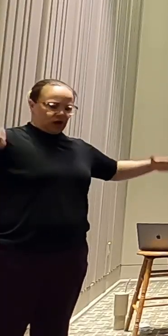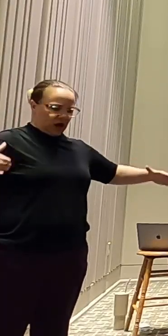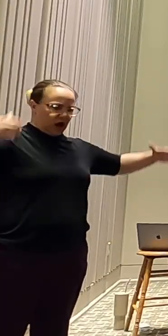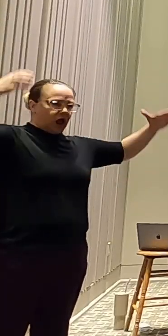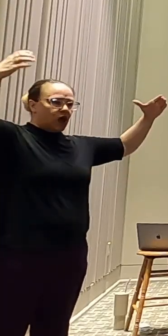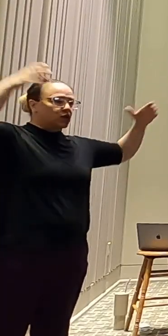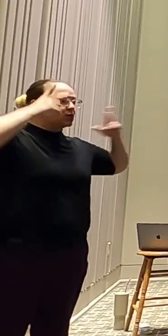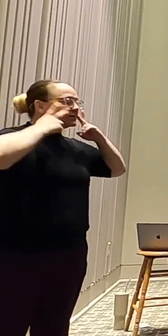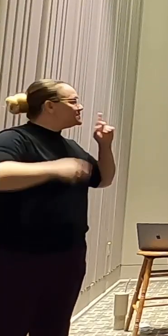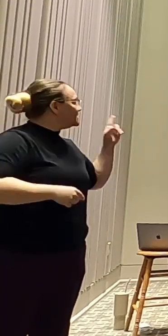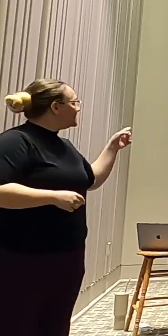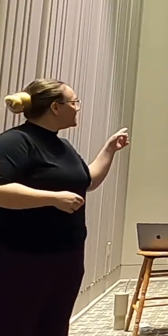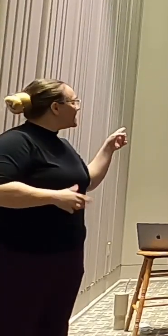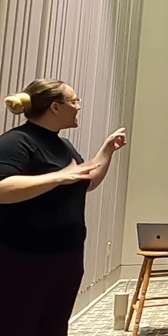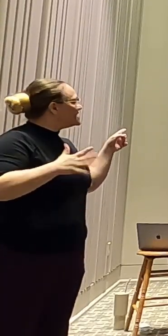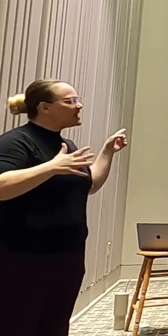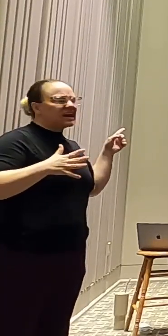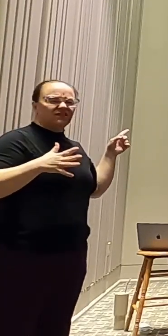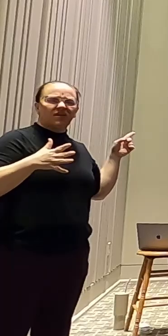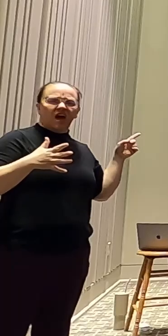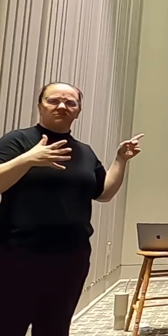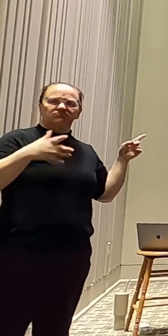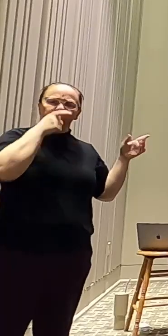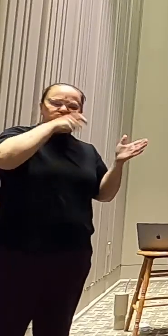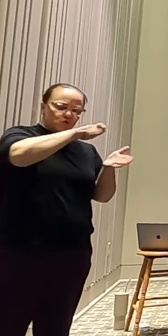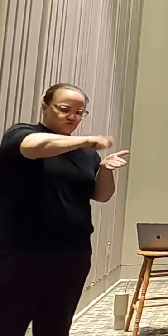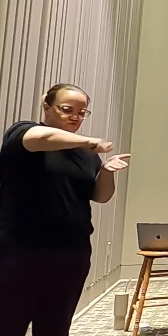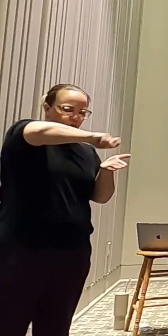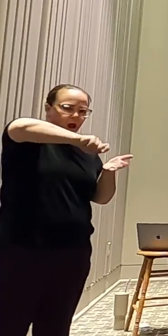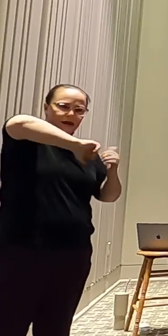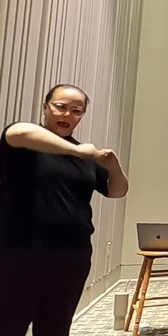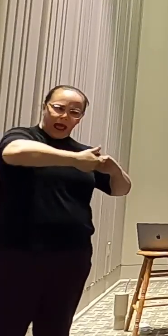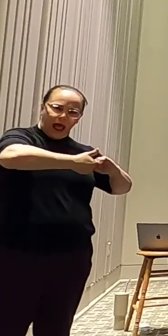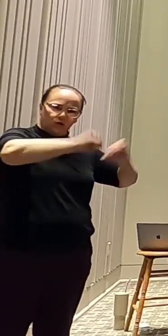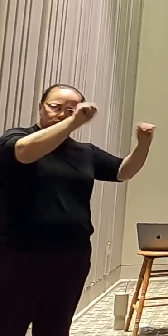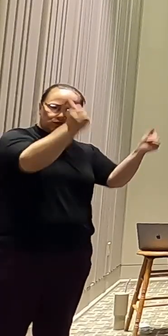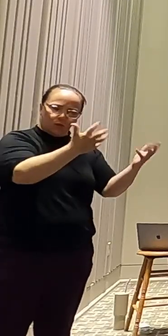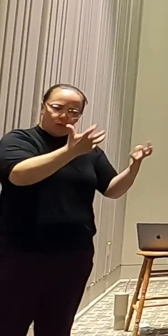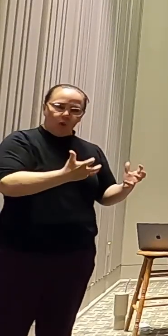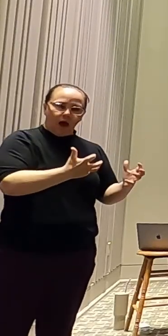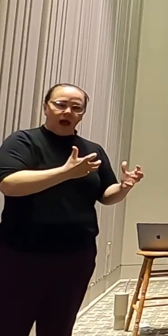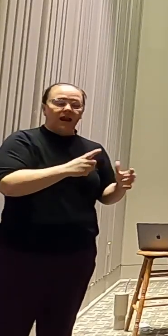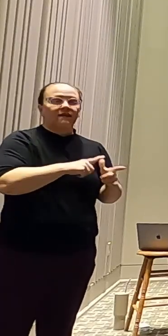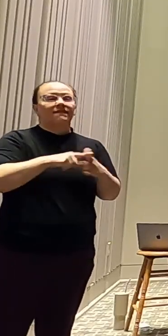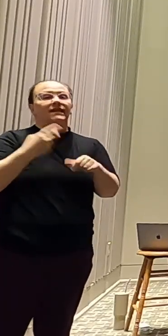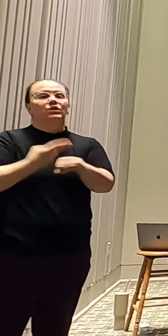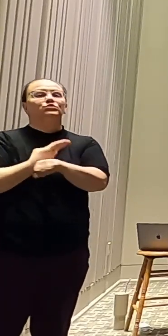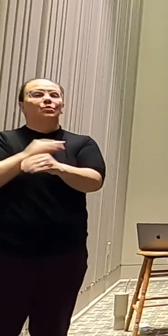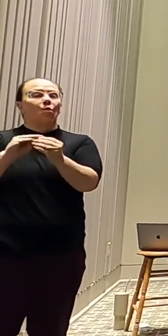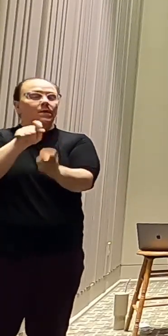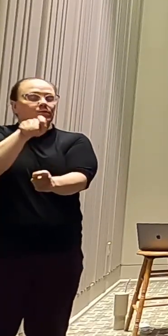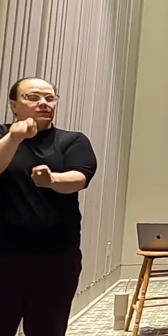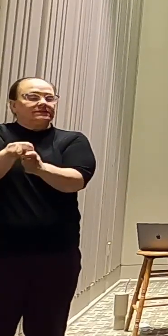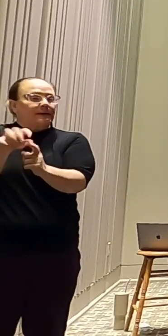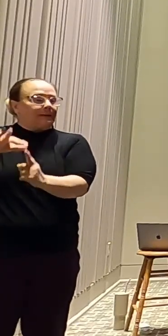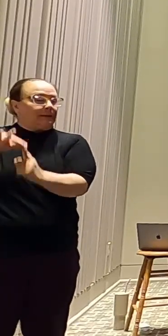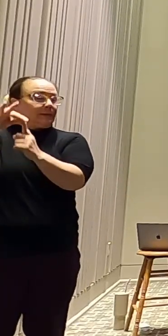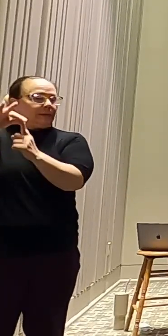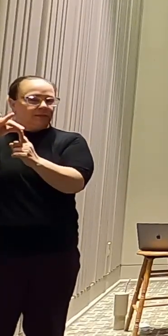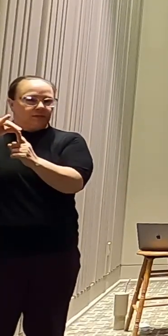see he's drawn out sort of the rough shape of it, and then he's going in with these more precise tools to carve into